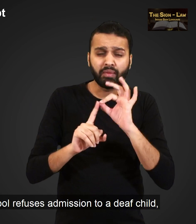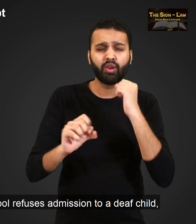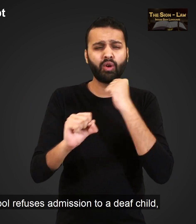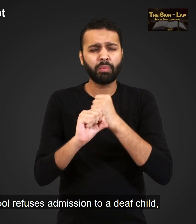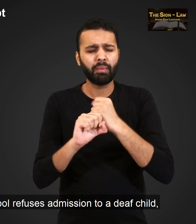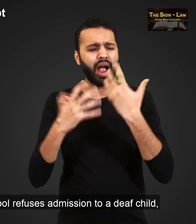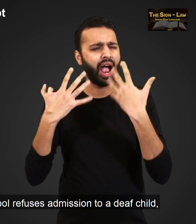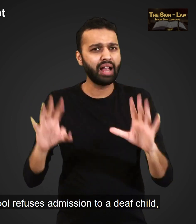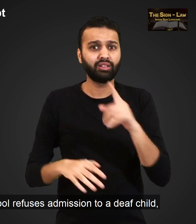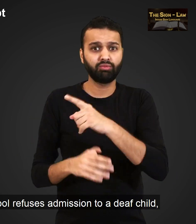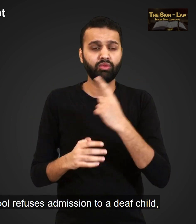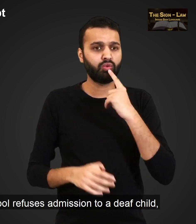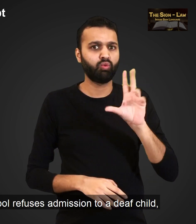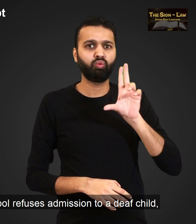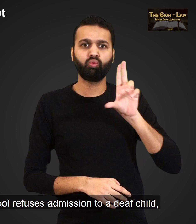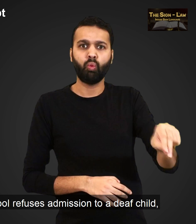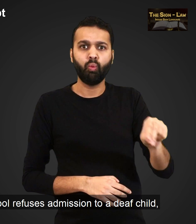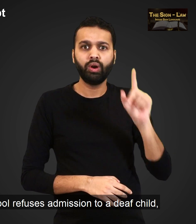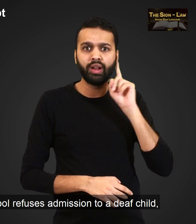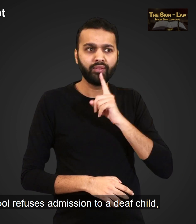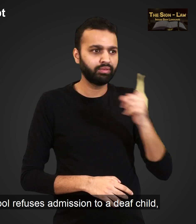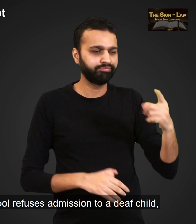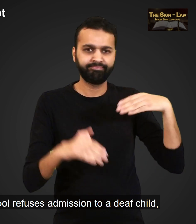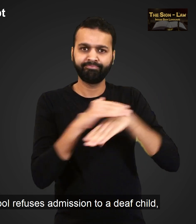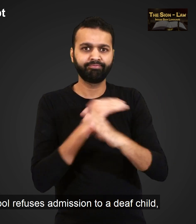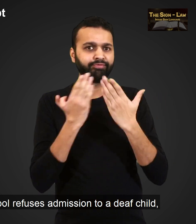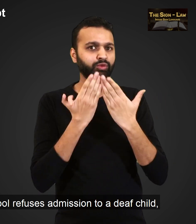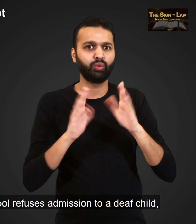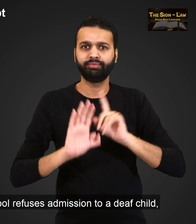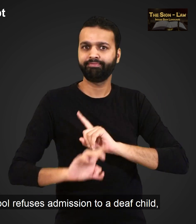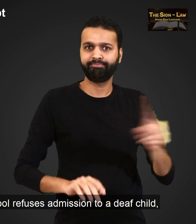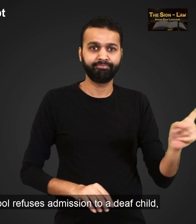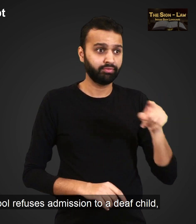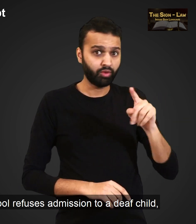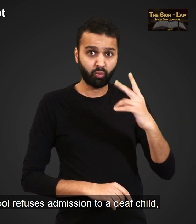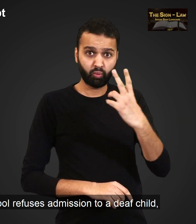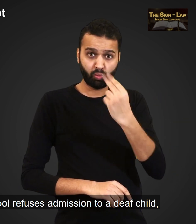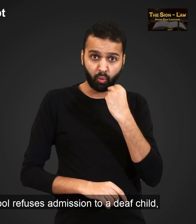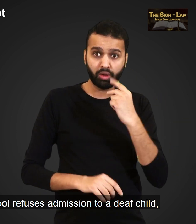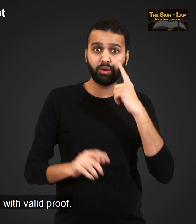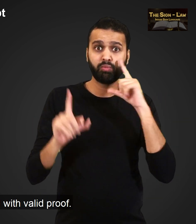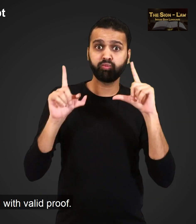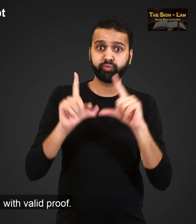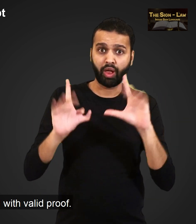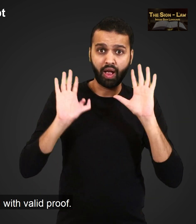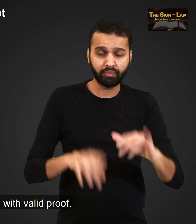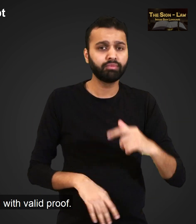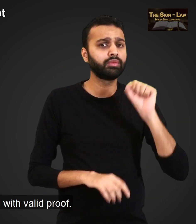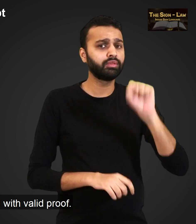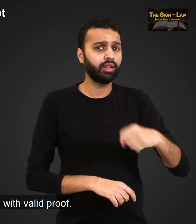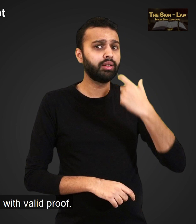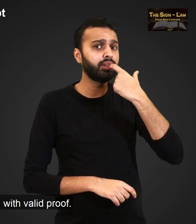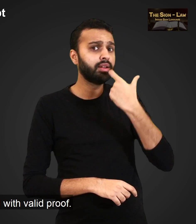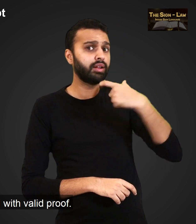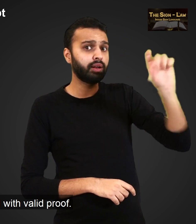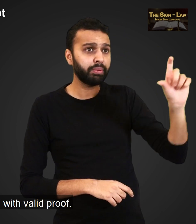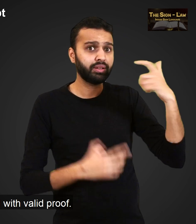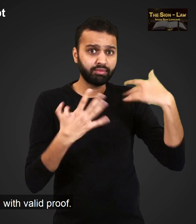In case any private or government school refuses admission to a deaf child, a complaint can be filed with valid